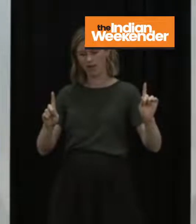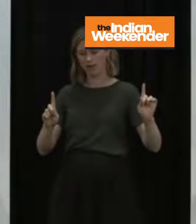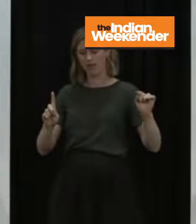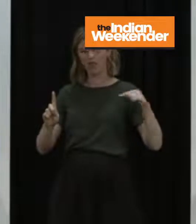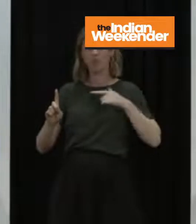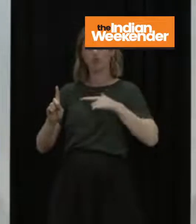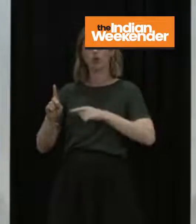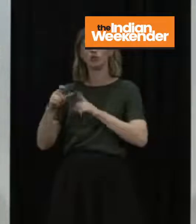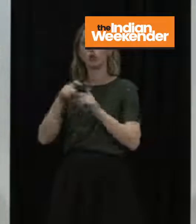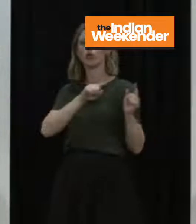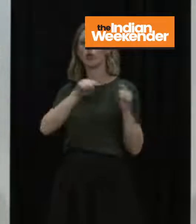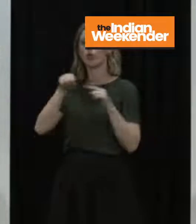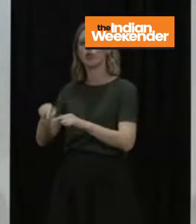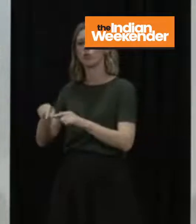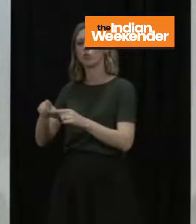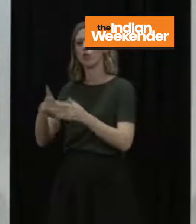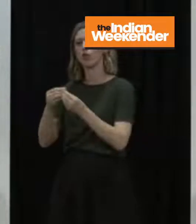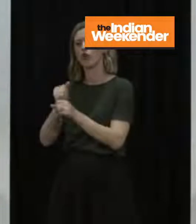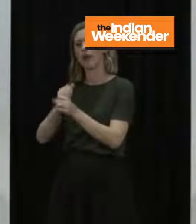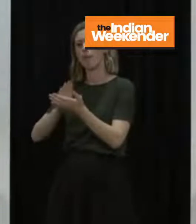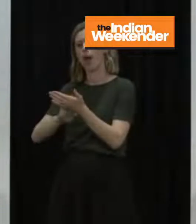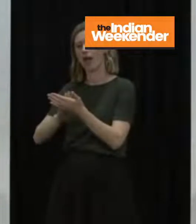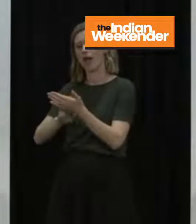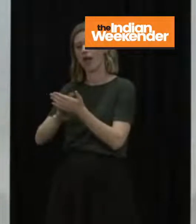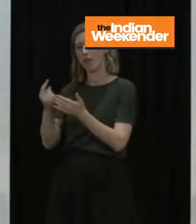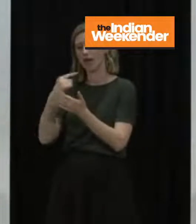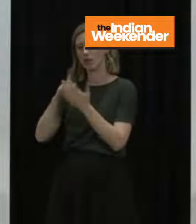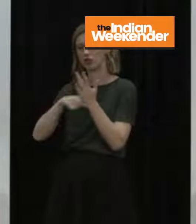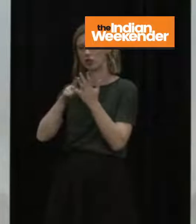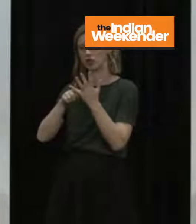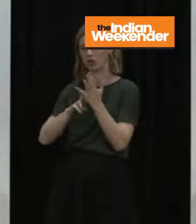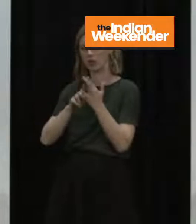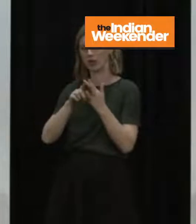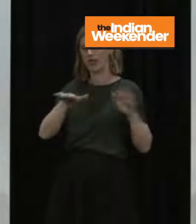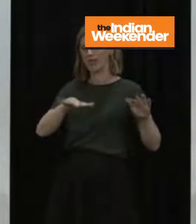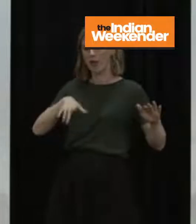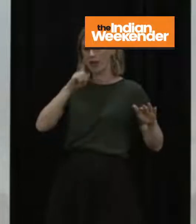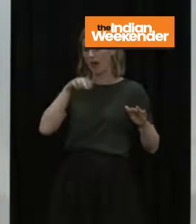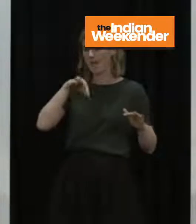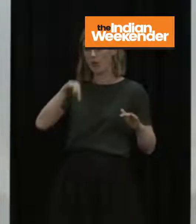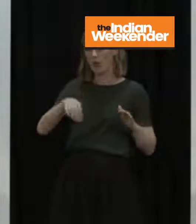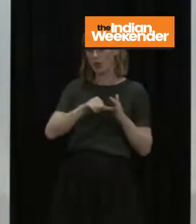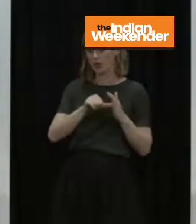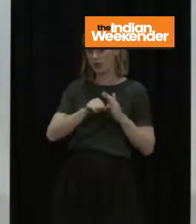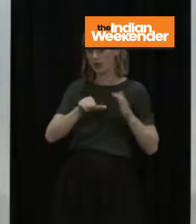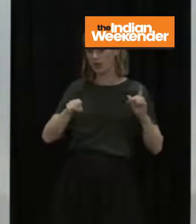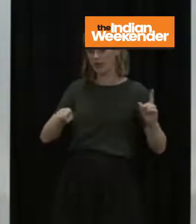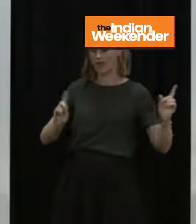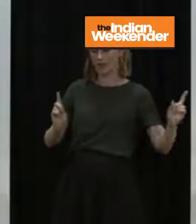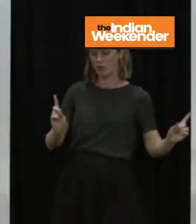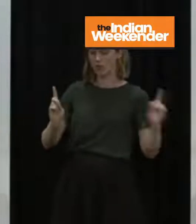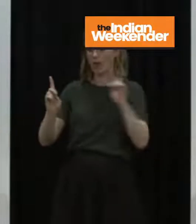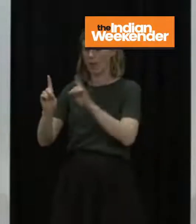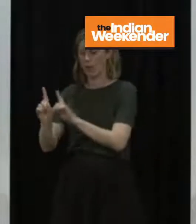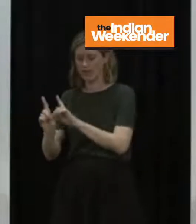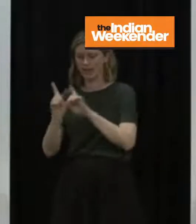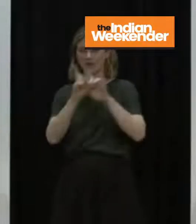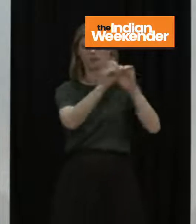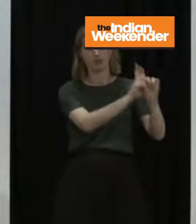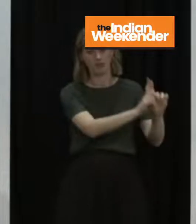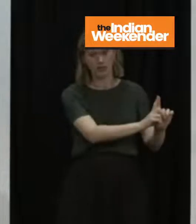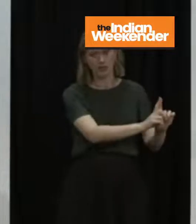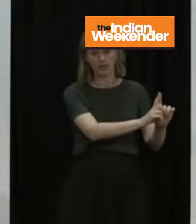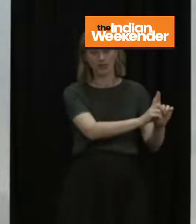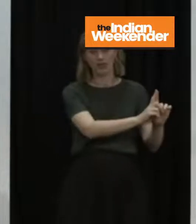the borders closed in June. The family can't afford the cost of quarantine here and then back over